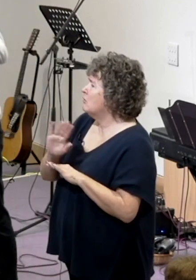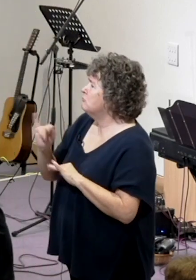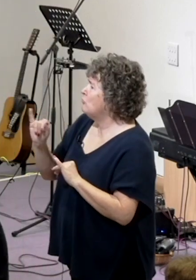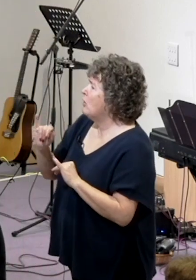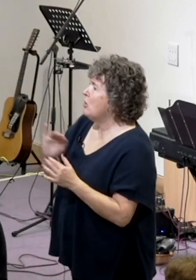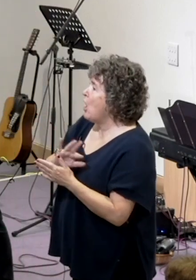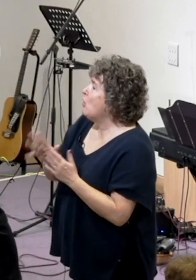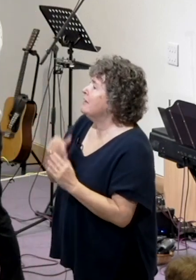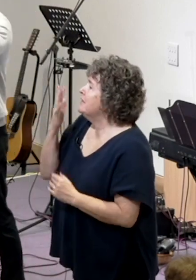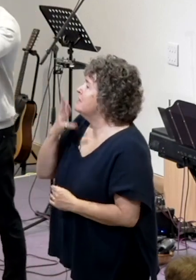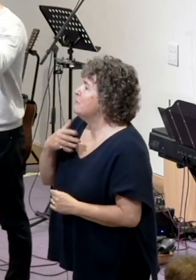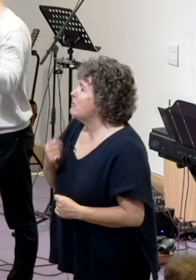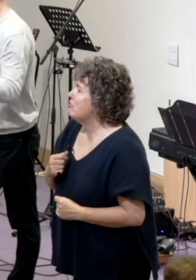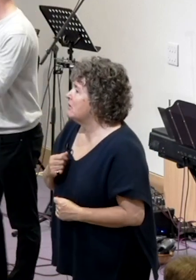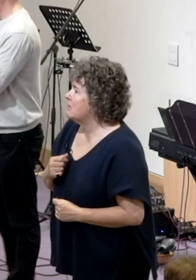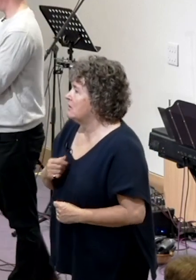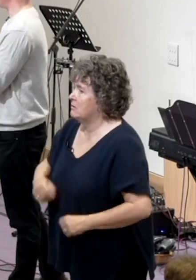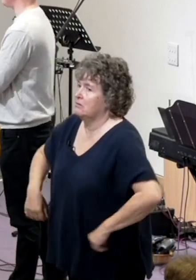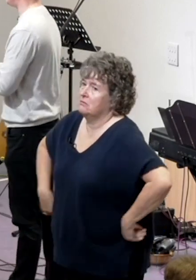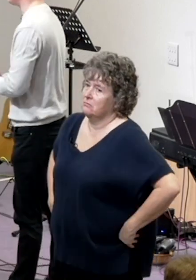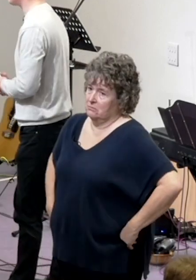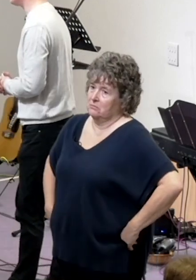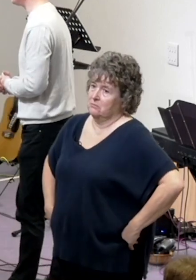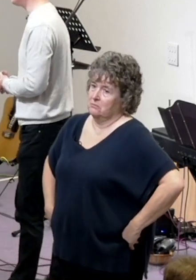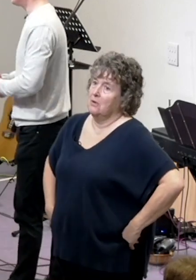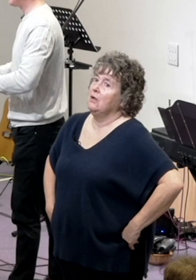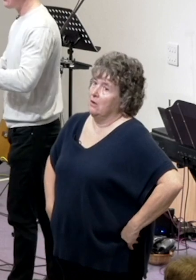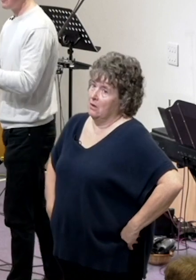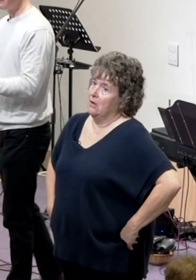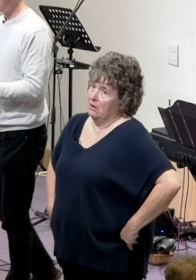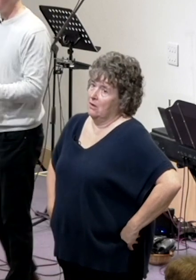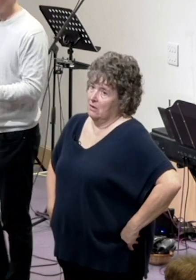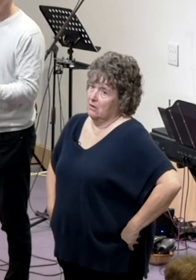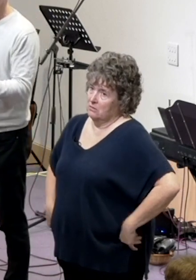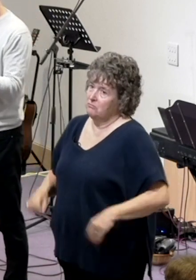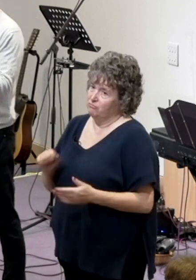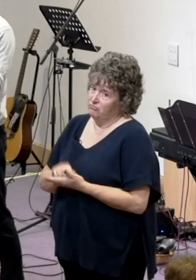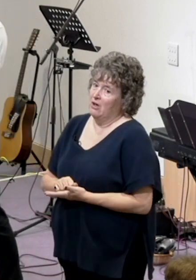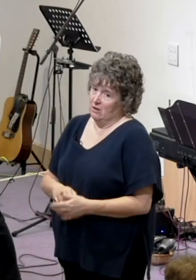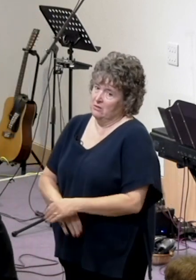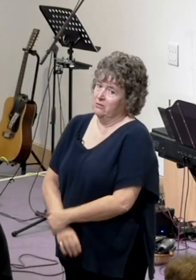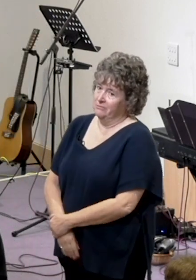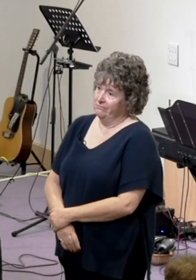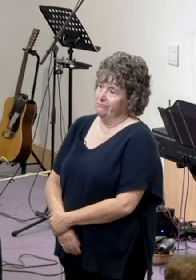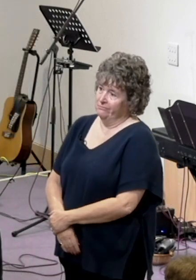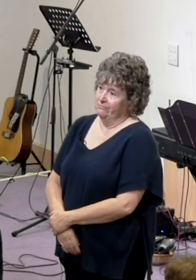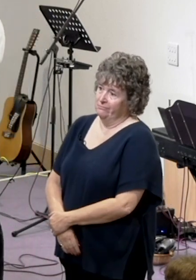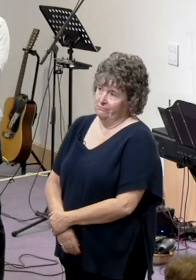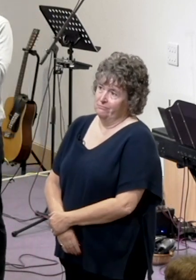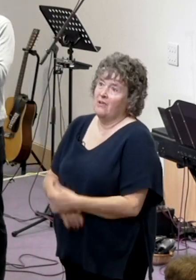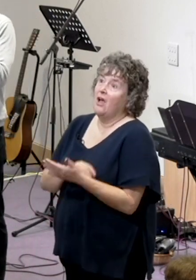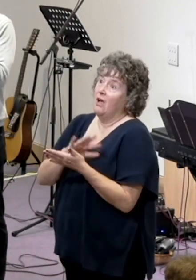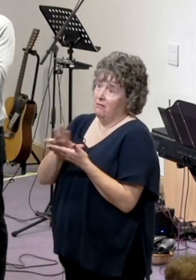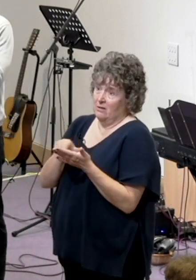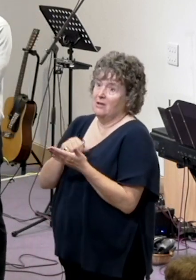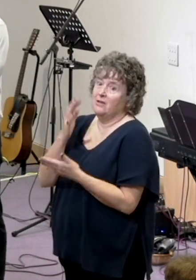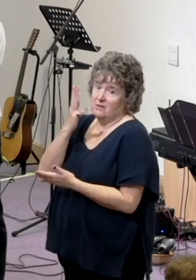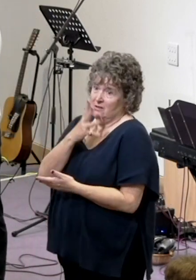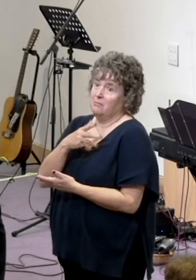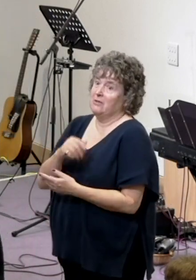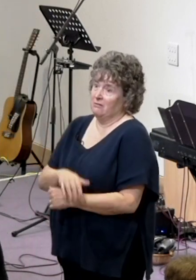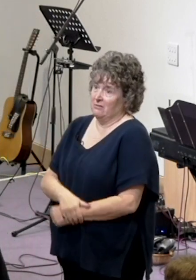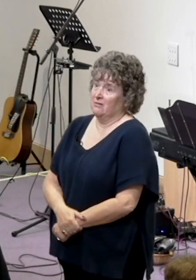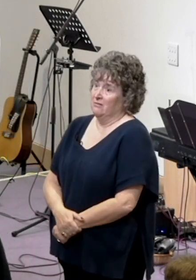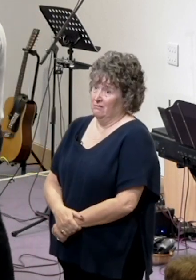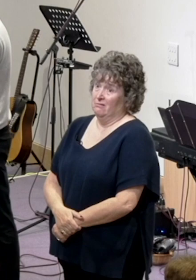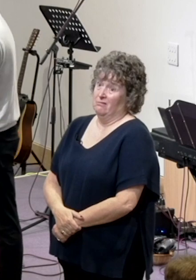was the Holy Spirit that produced this child in Mary's womb, they would have thought either Joseph is extremely gullible, that Mary's